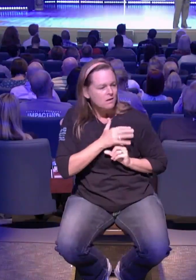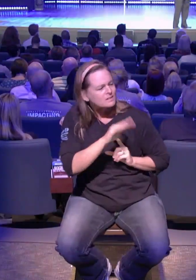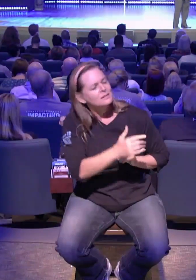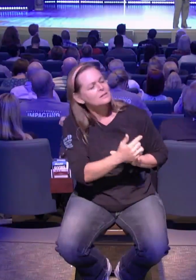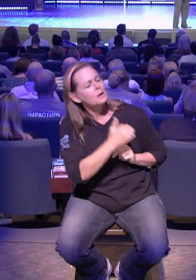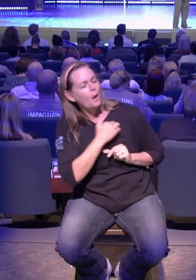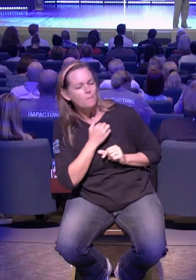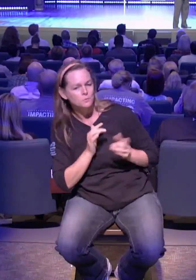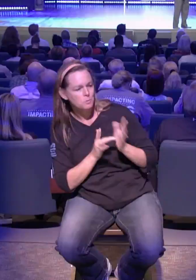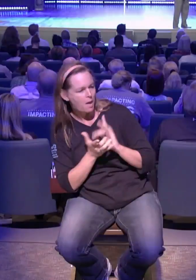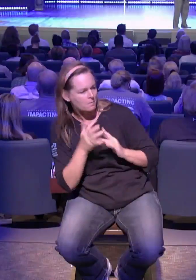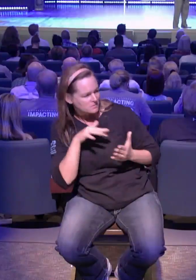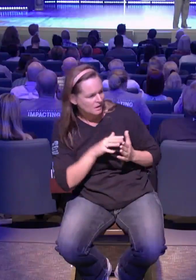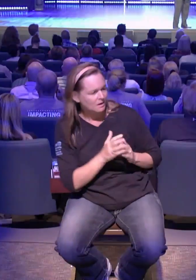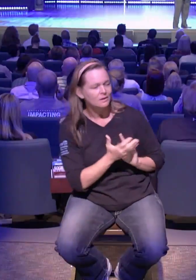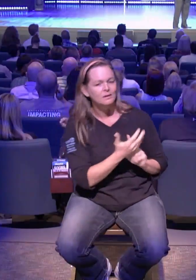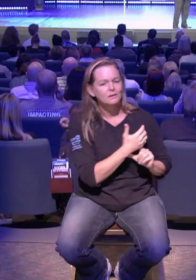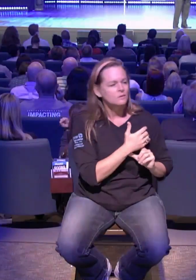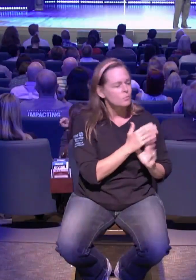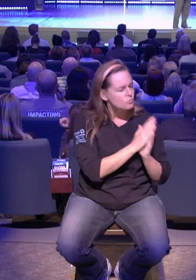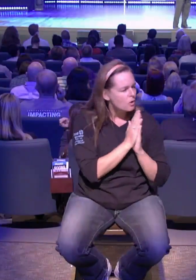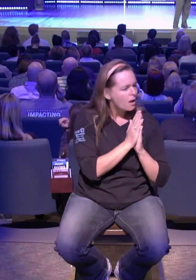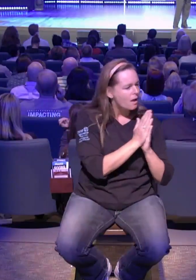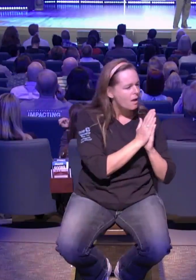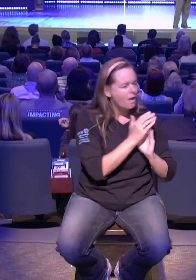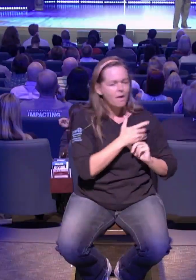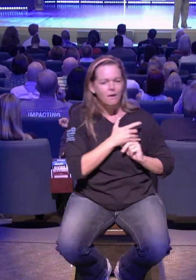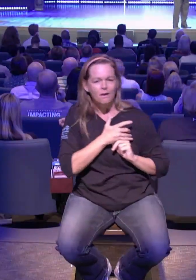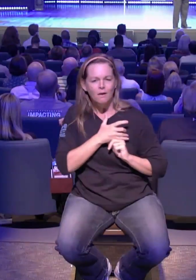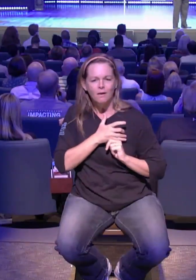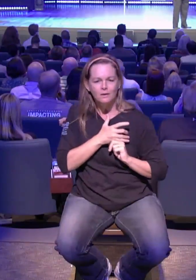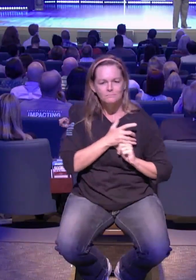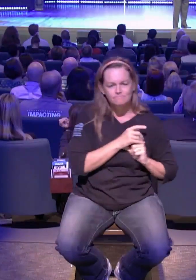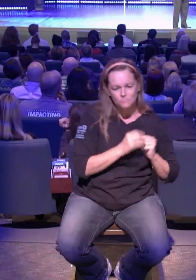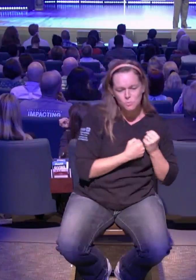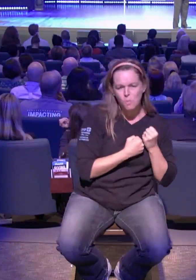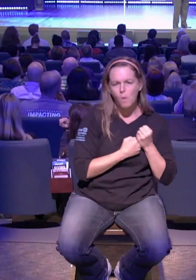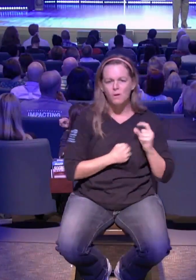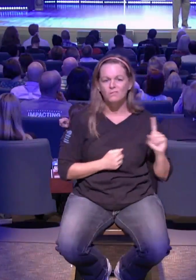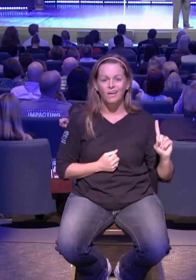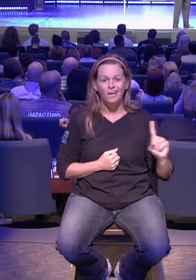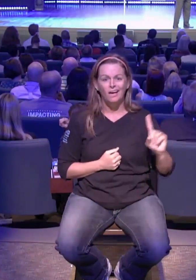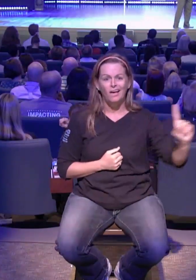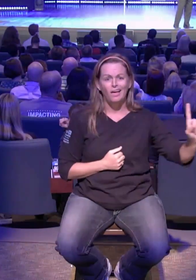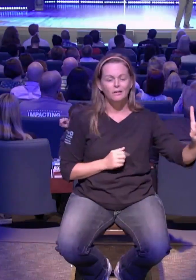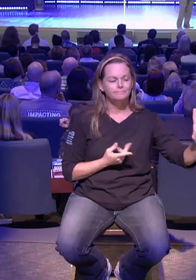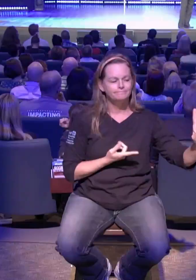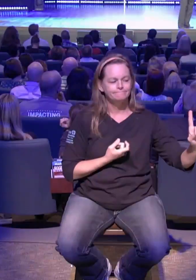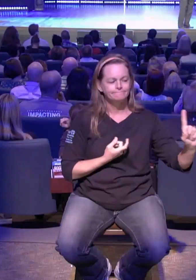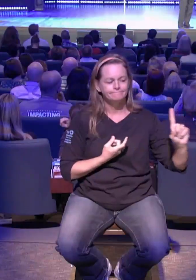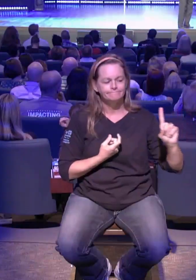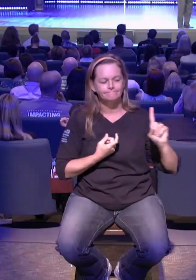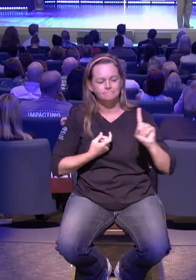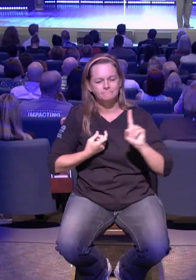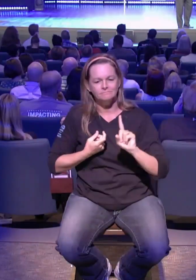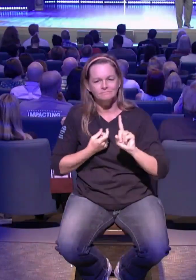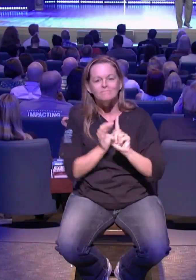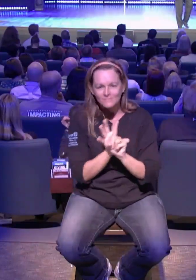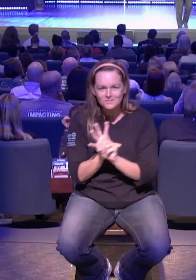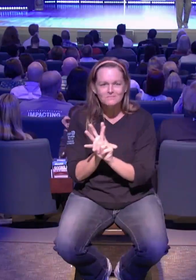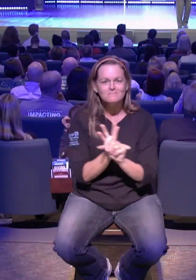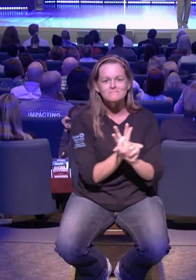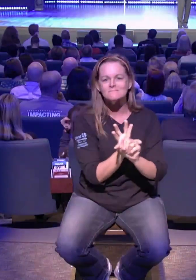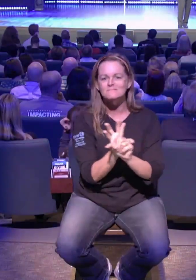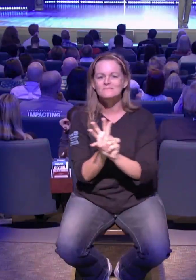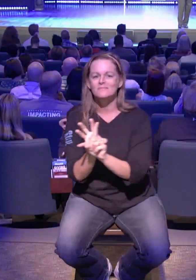started helping her, started walking alongside of her, started giving her strength when she had no strength in herself.